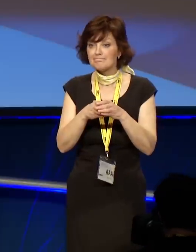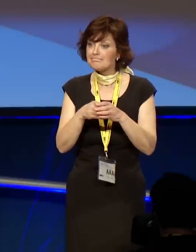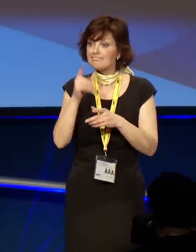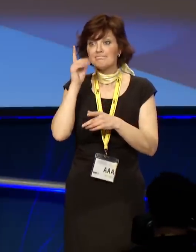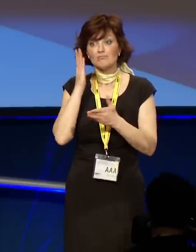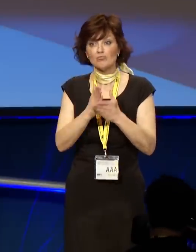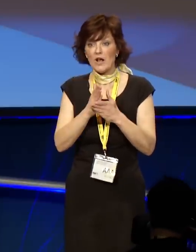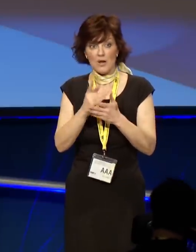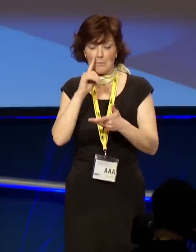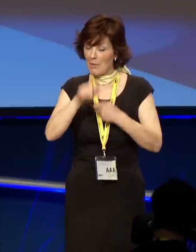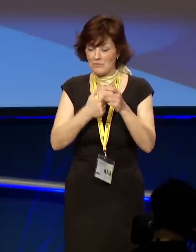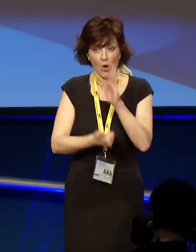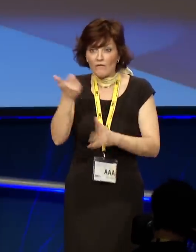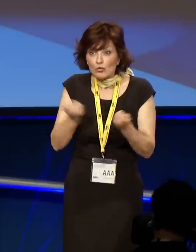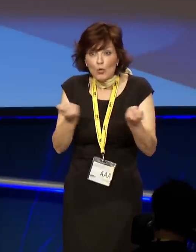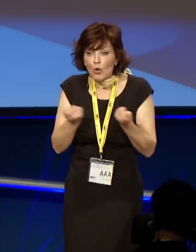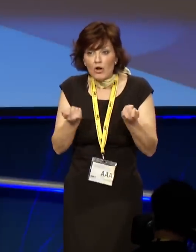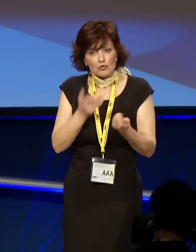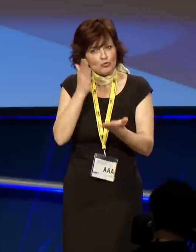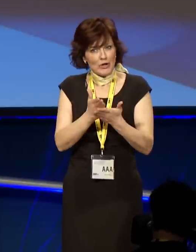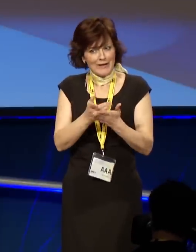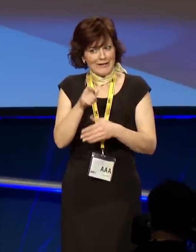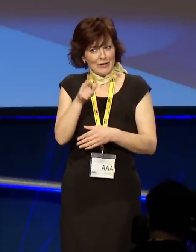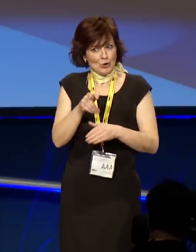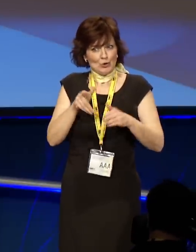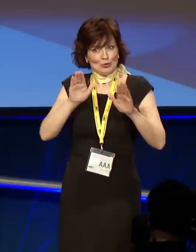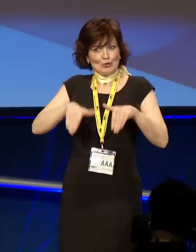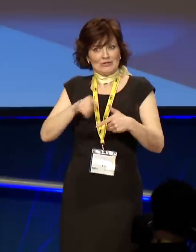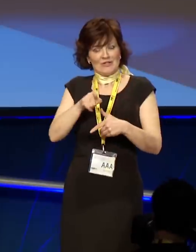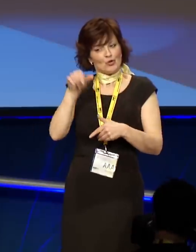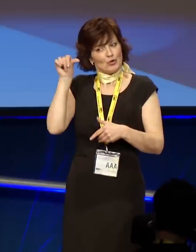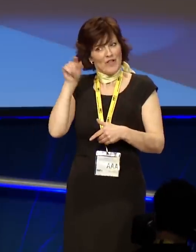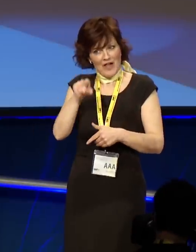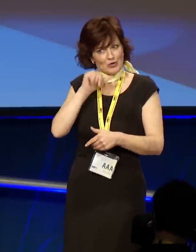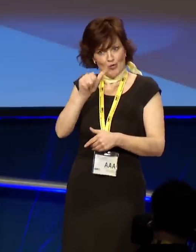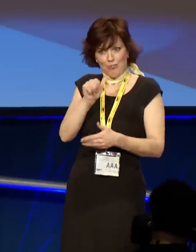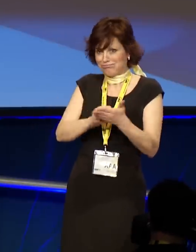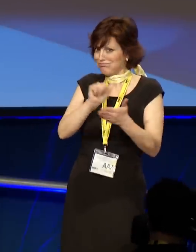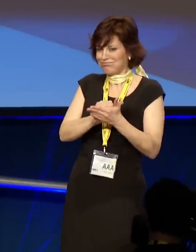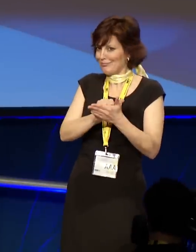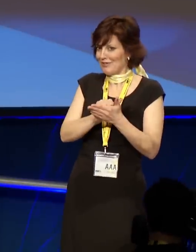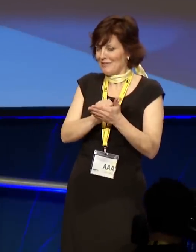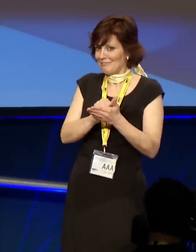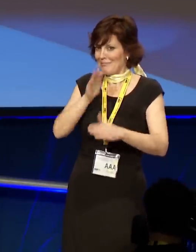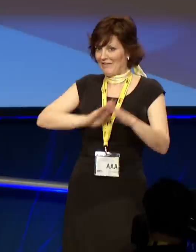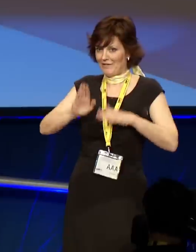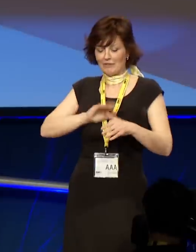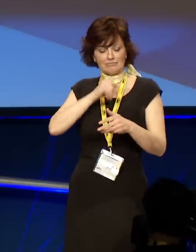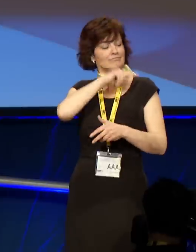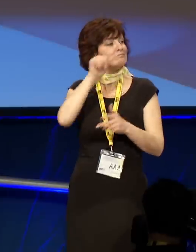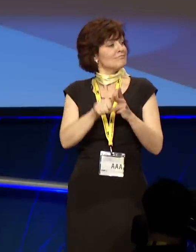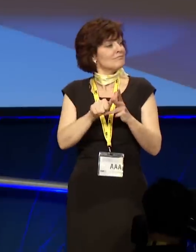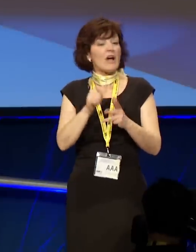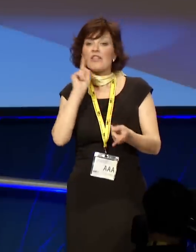goes out of control in terms of what would normally be judged as correct behaviour for civil servants.